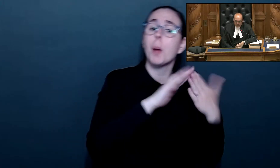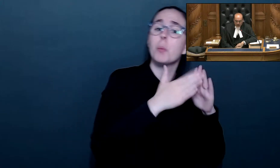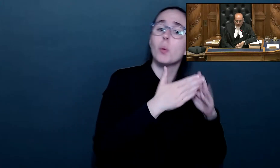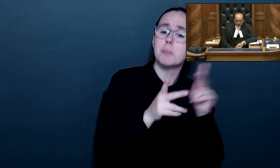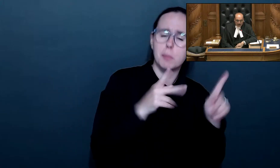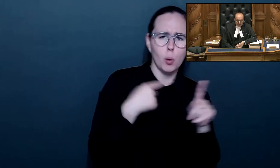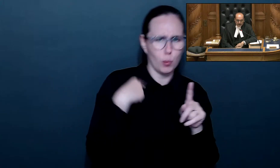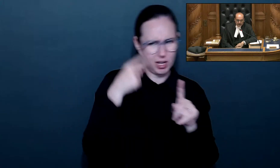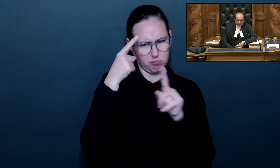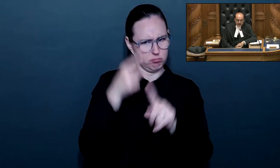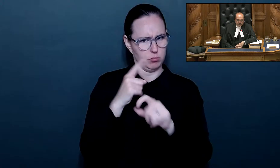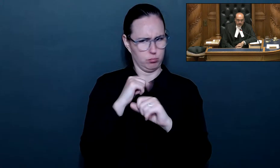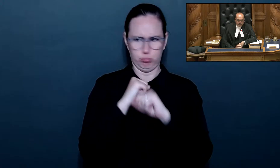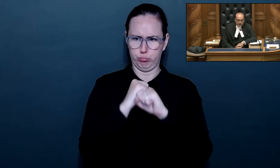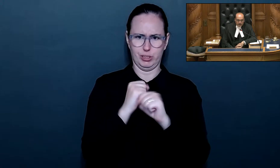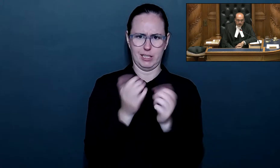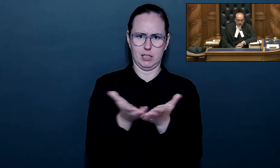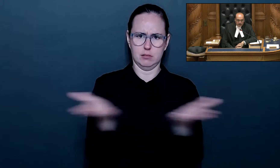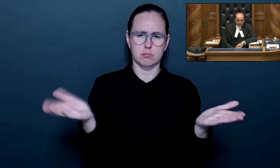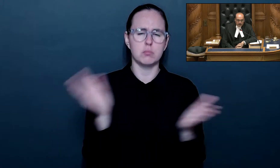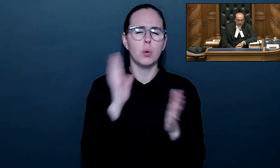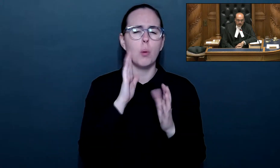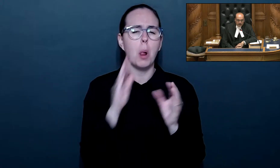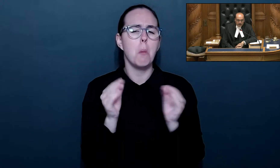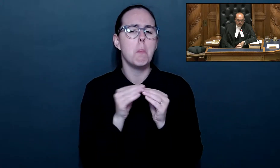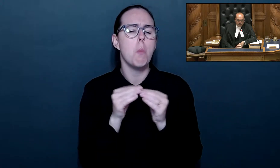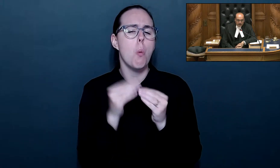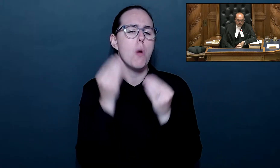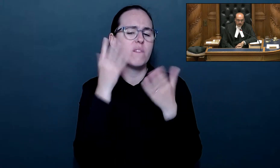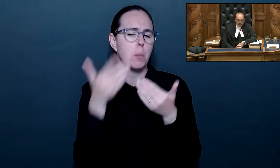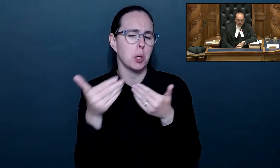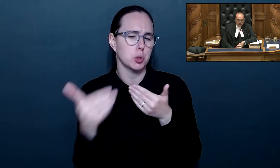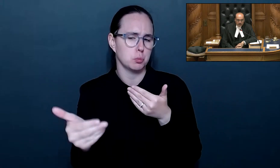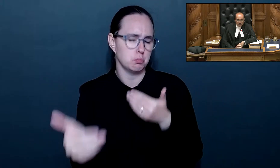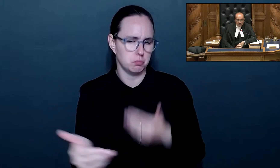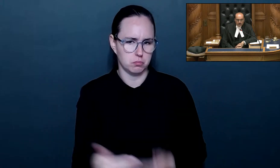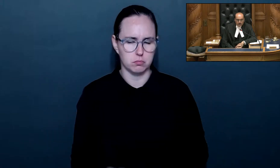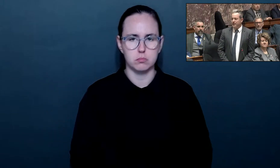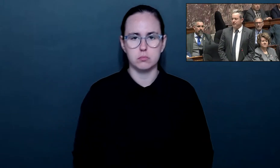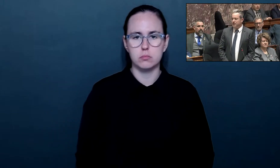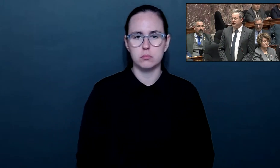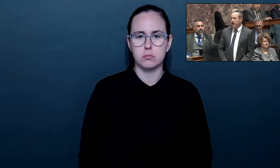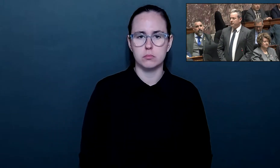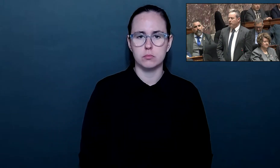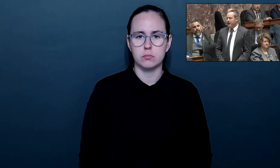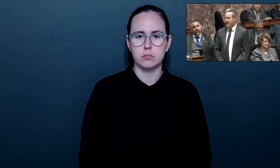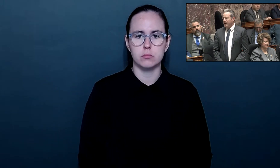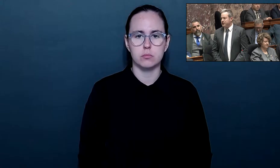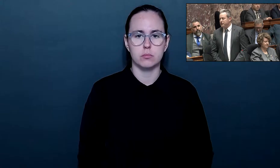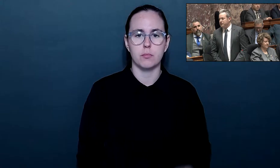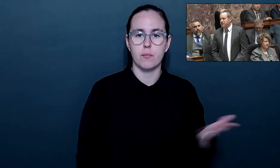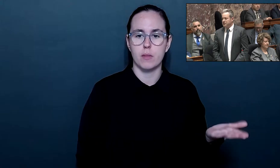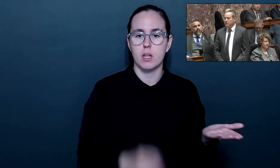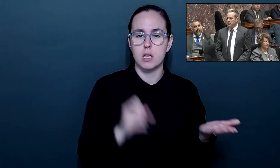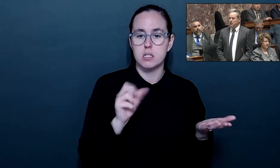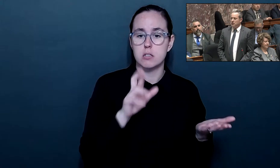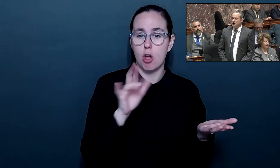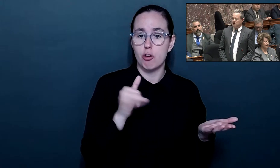Member Surrey White Rock. Thank you, Mr. Speaker. The Premier yesterday, he's talked about getting